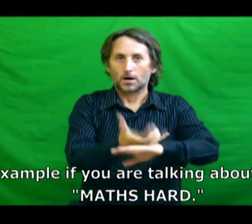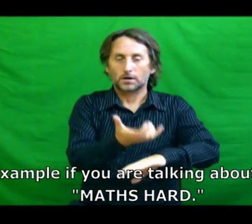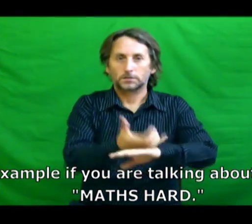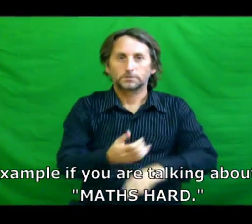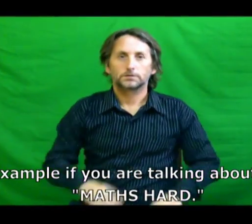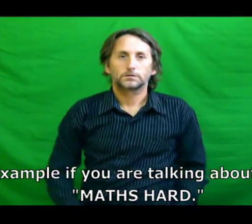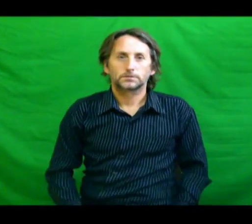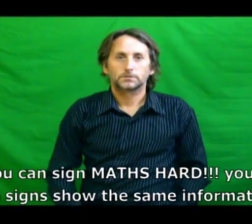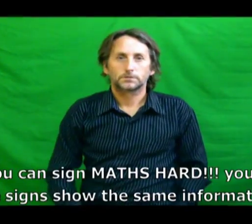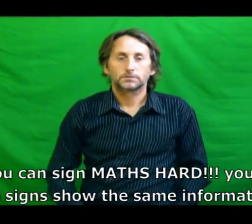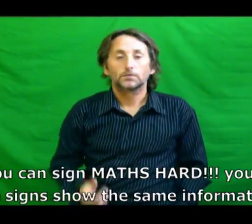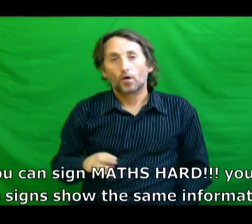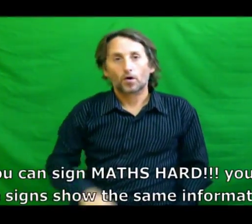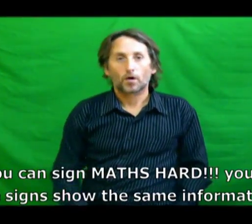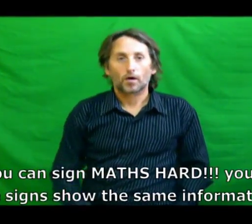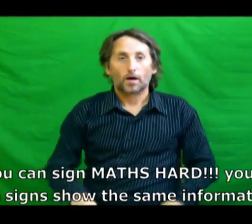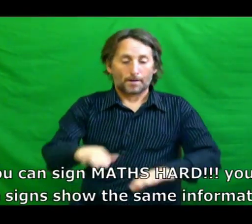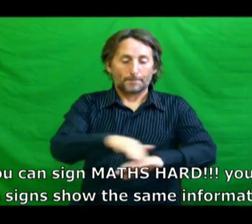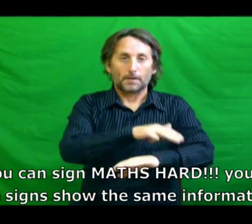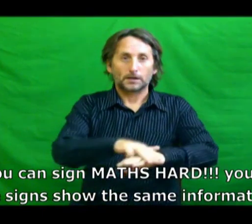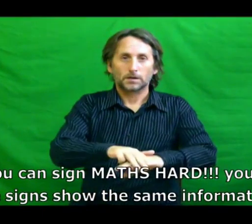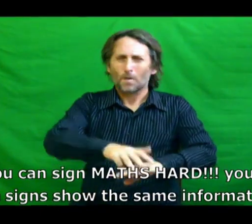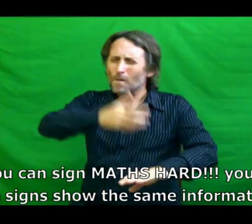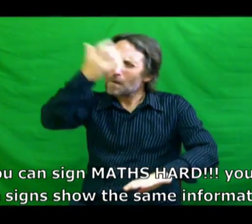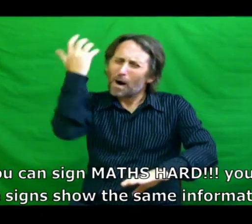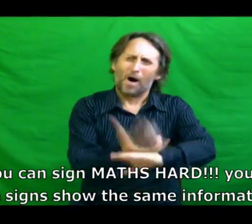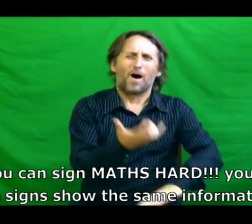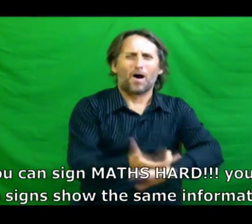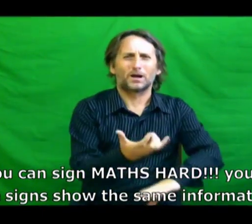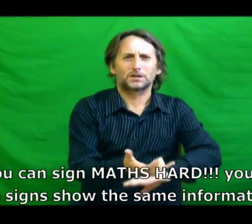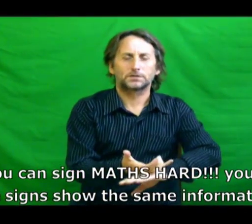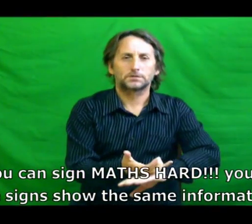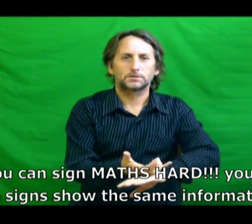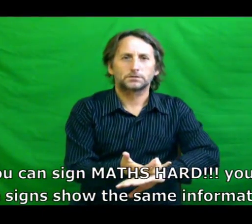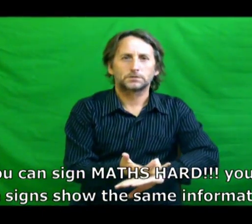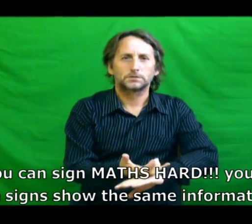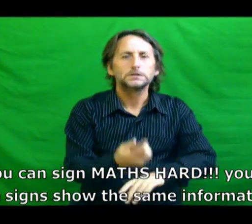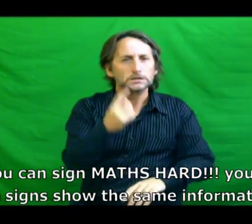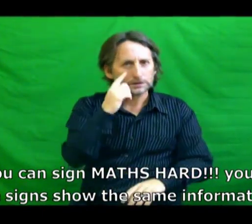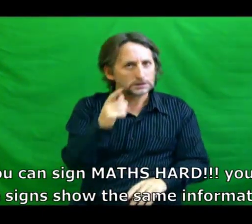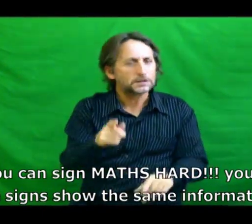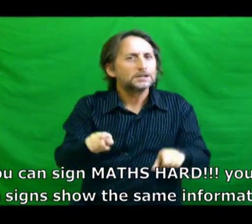Or you can sign maths hard, and you can see the signs show the same information, but